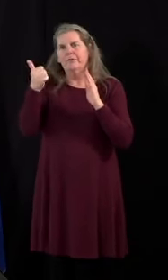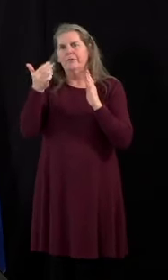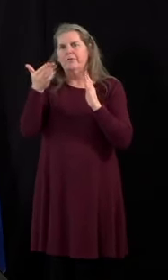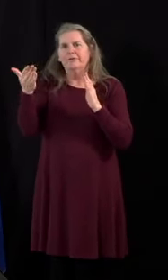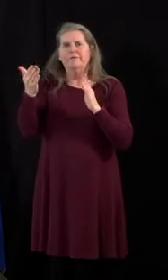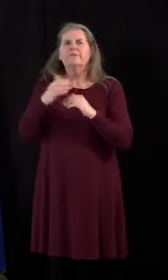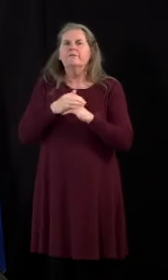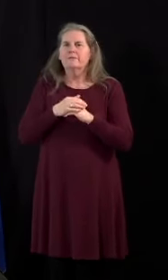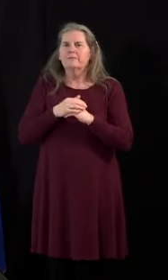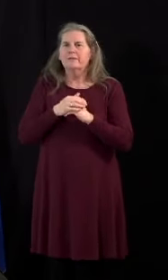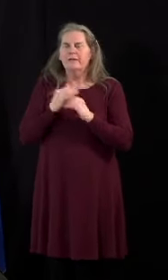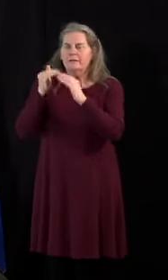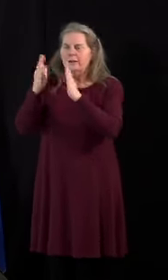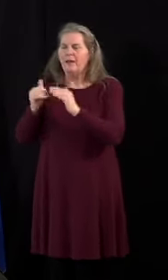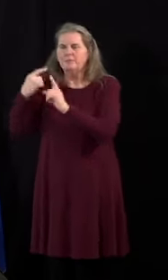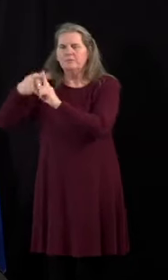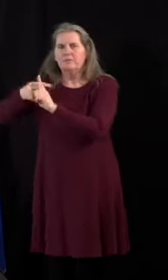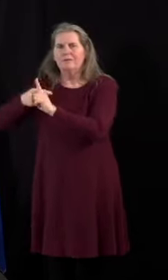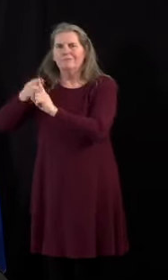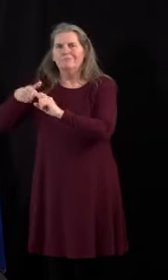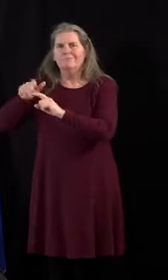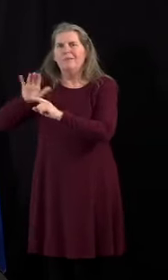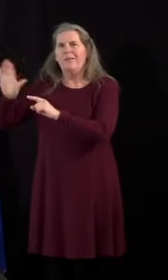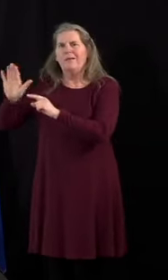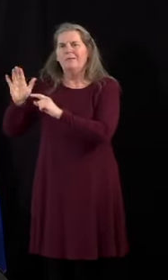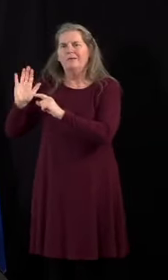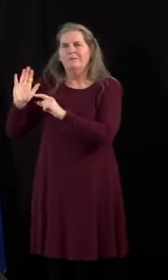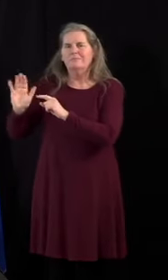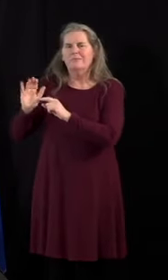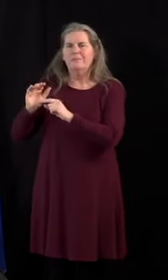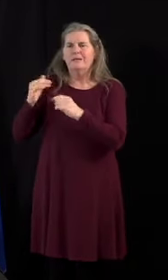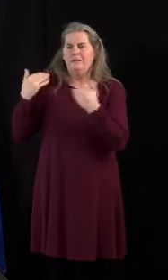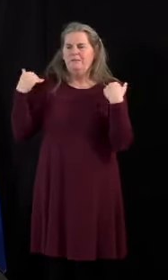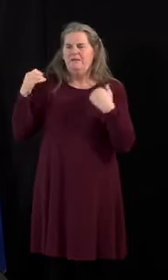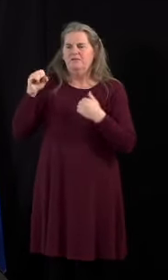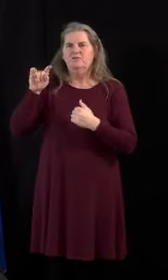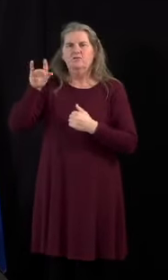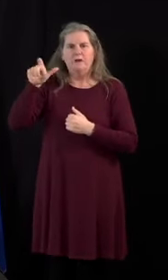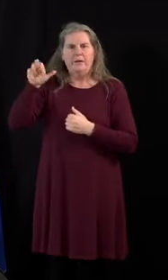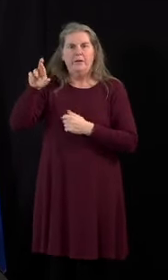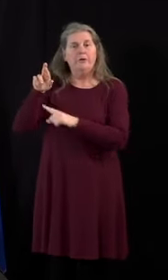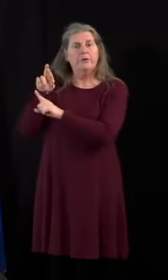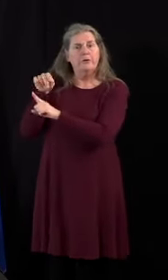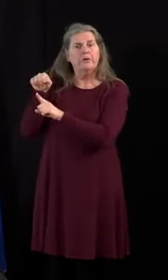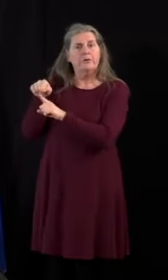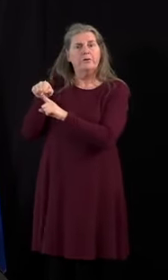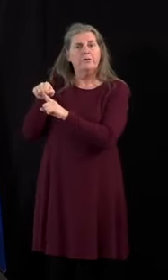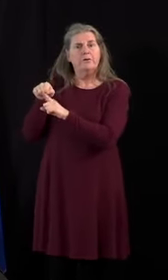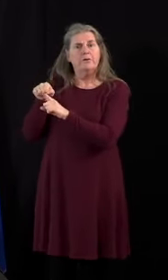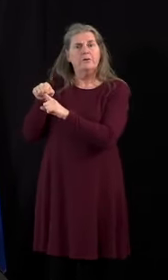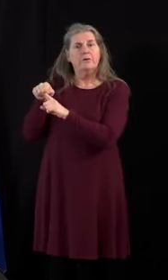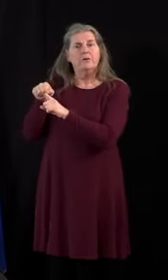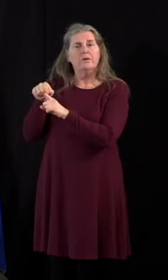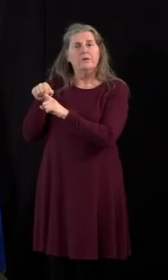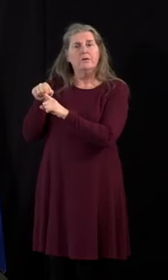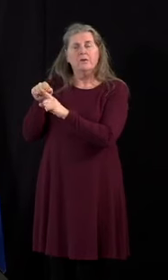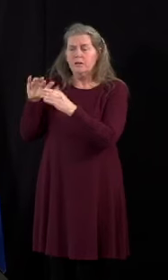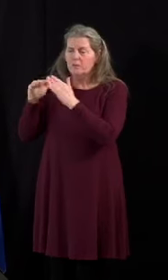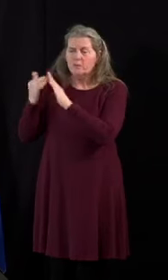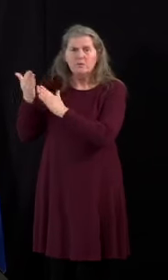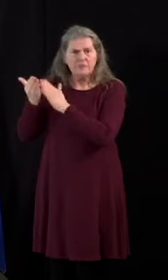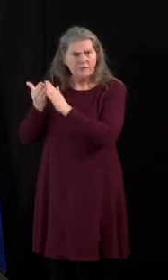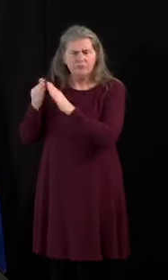things look like on the residential side. I know Minister Stryker has been doing a